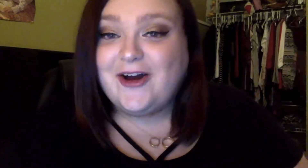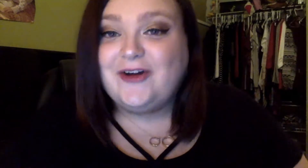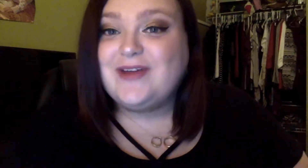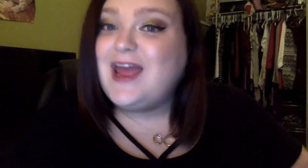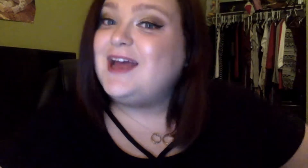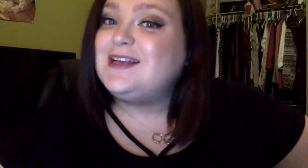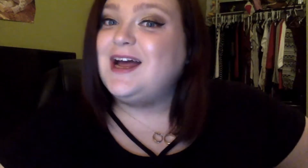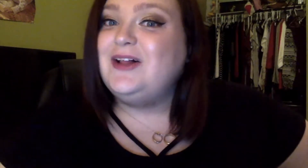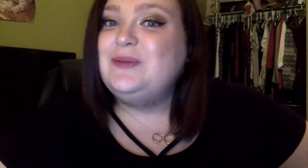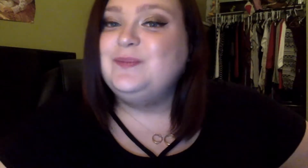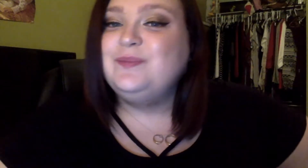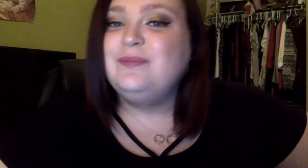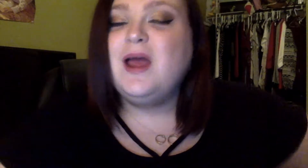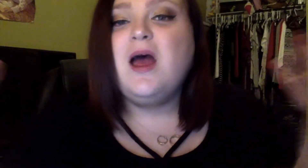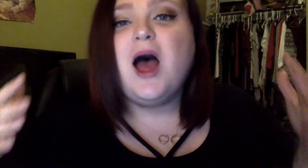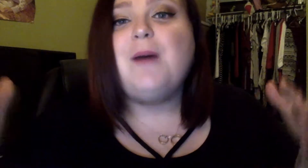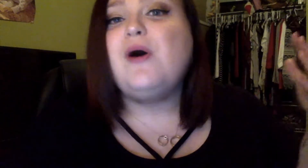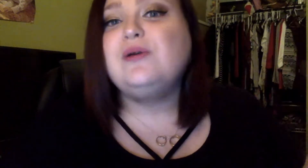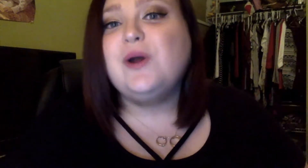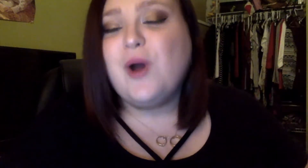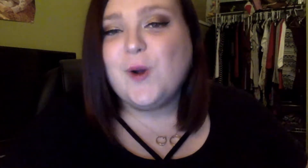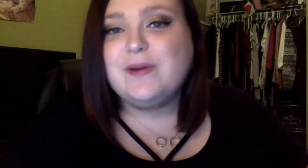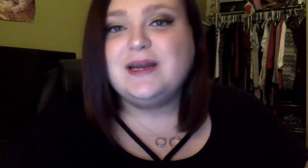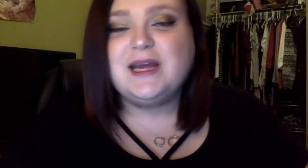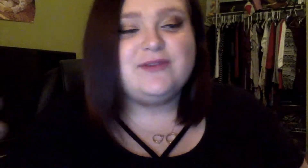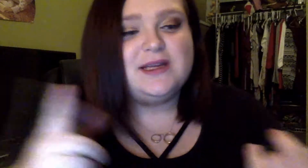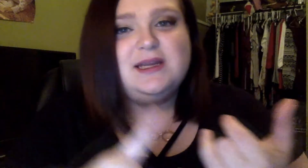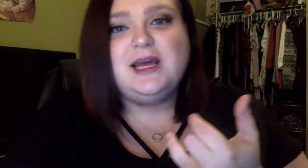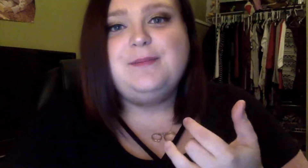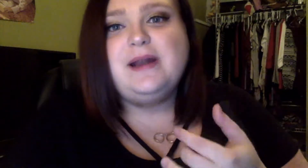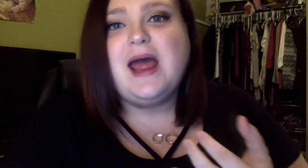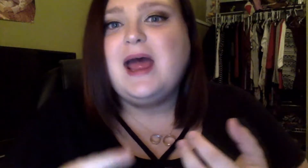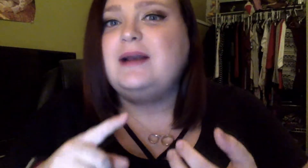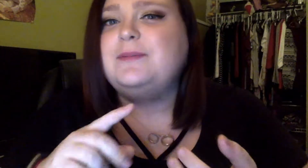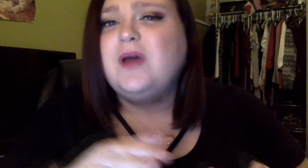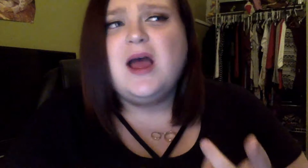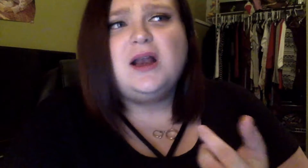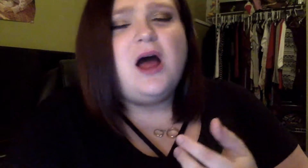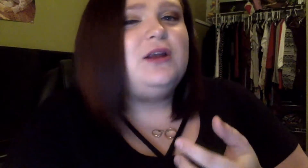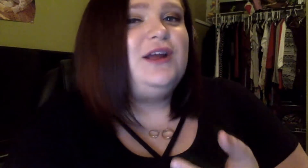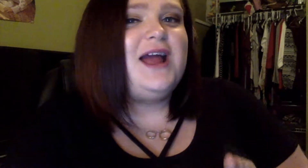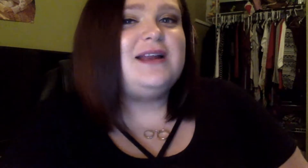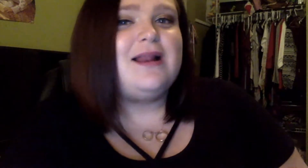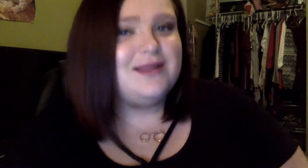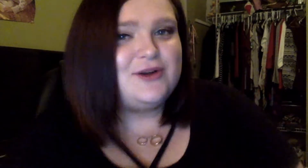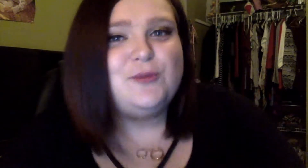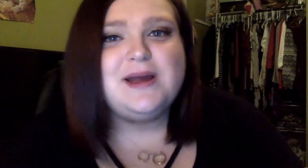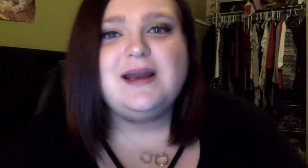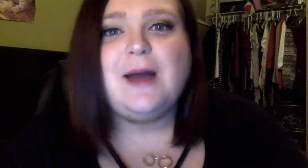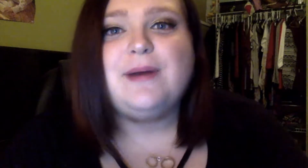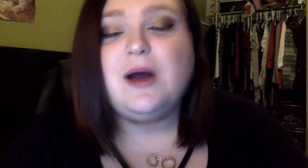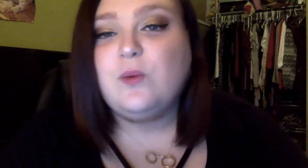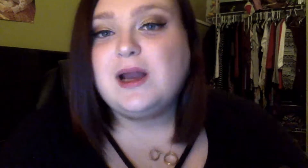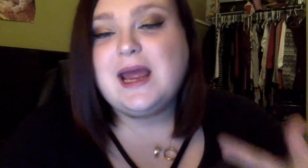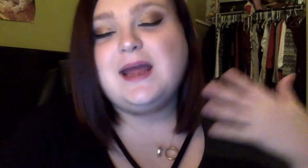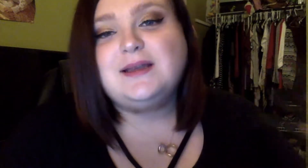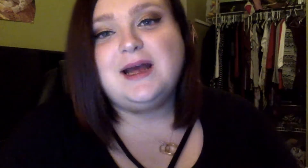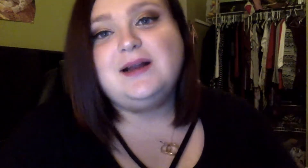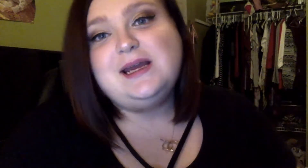of ASL. I'm also hoping to give you tips and talk to you guys a little bit about what ASL is